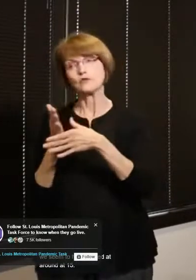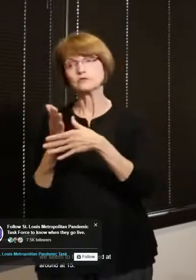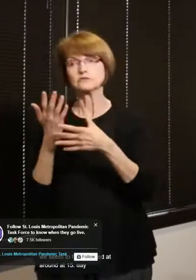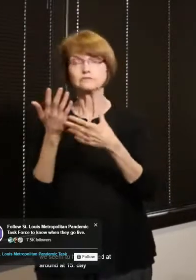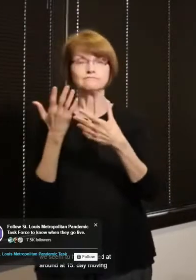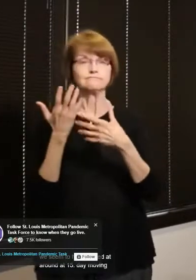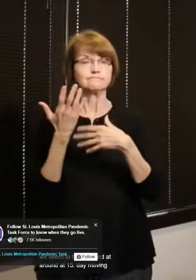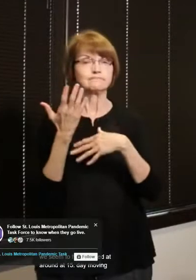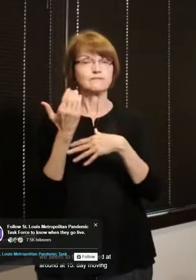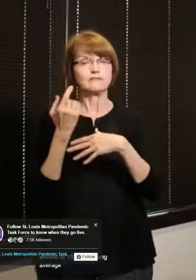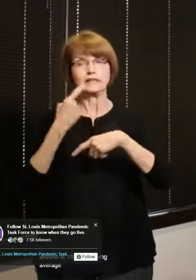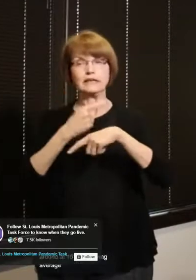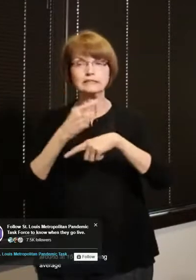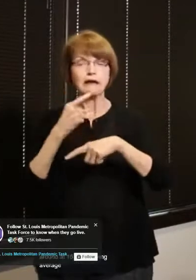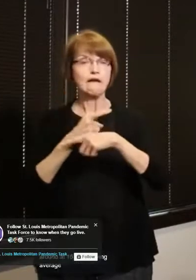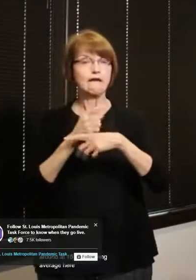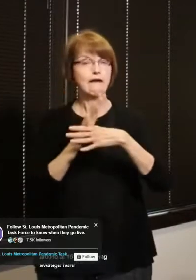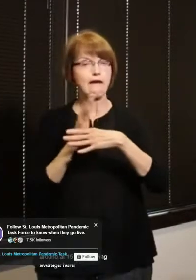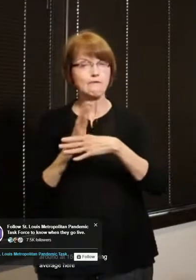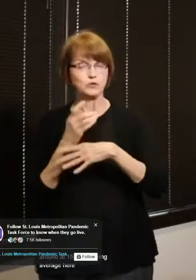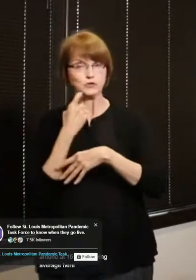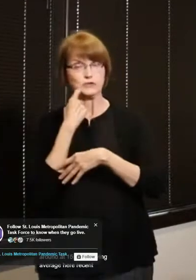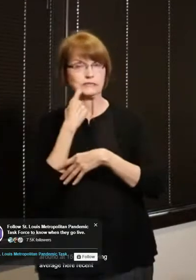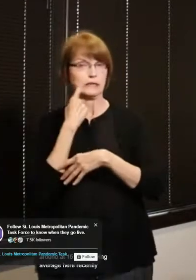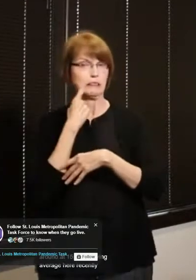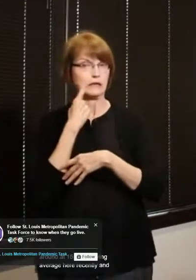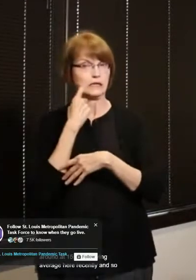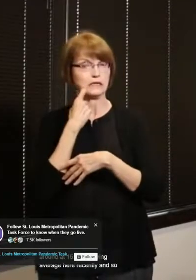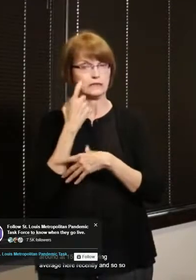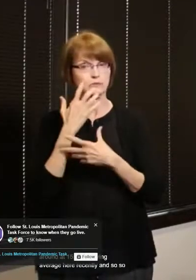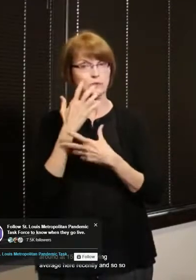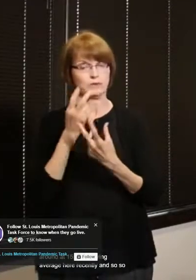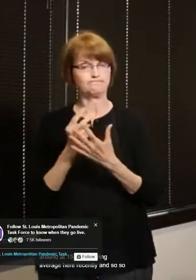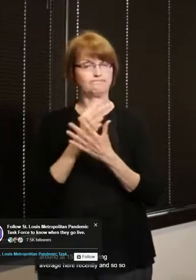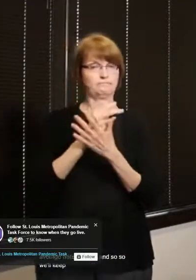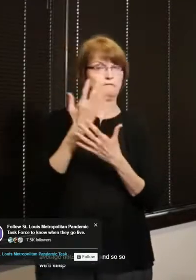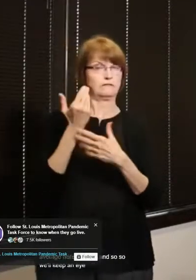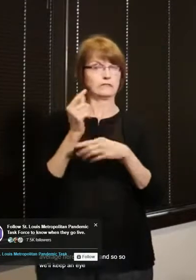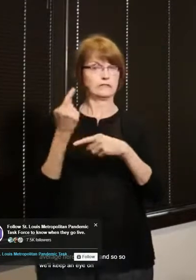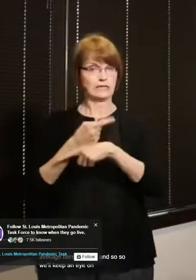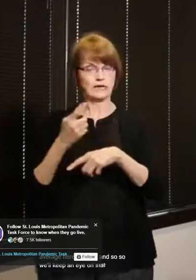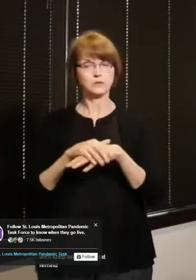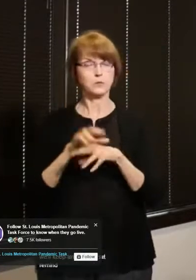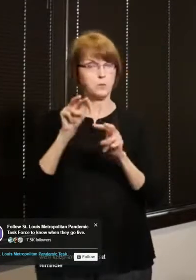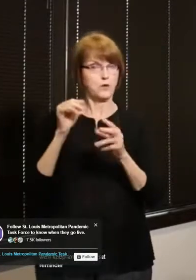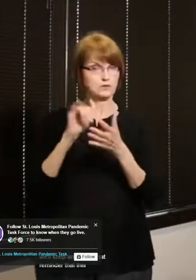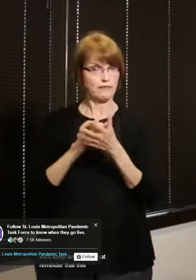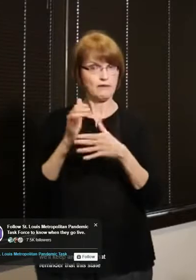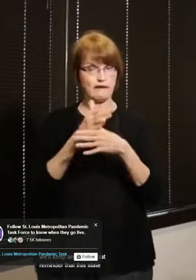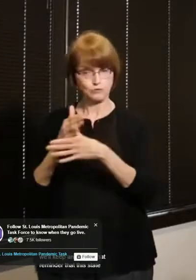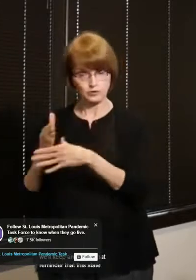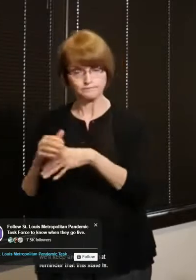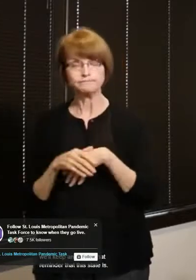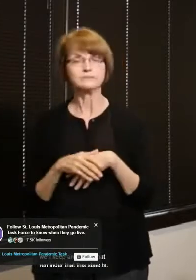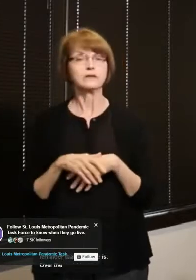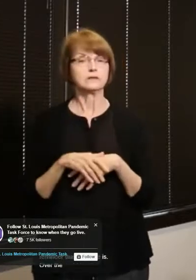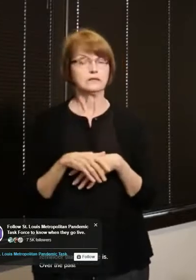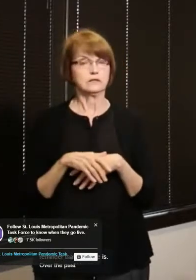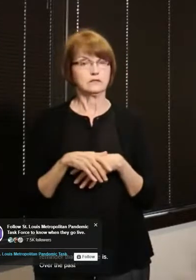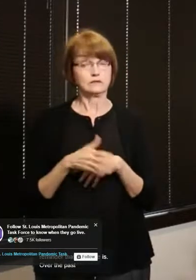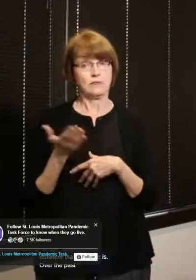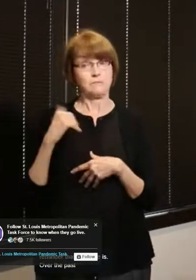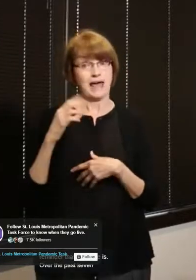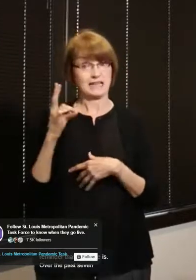15-day moving average here recently, and so we'll keep an eye on that. Reminder that this data is an average over the past